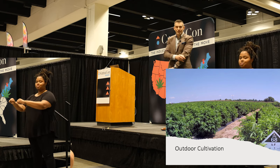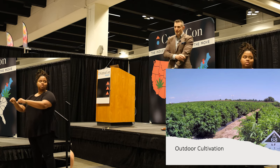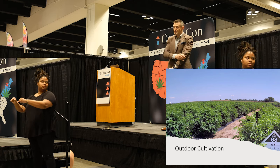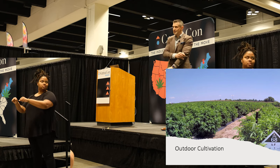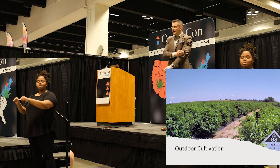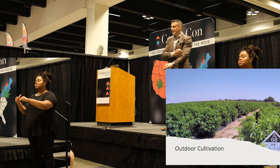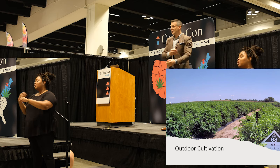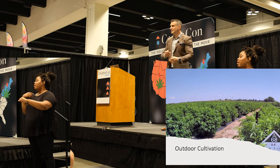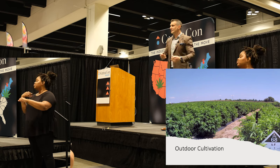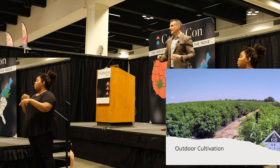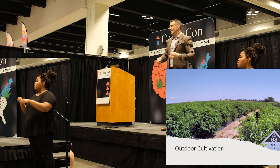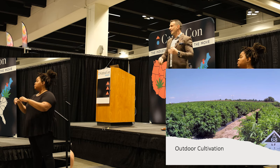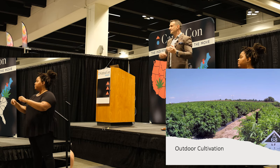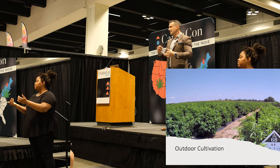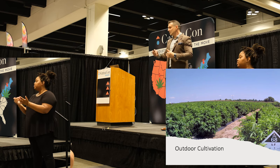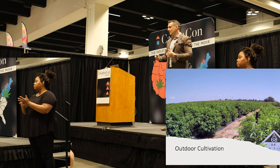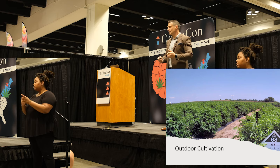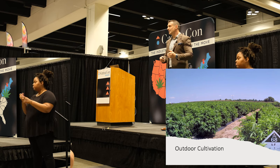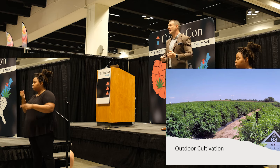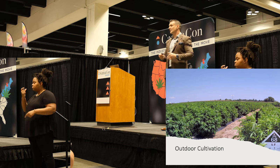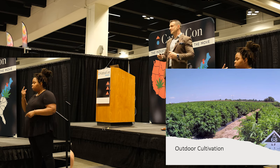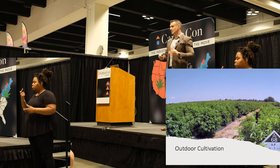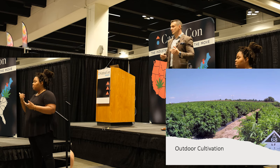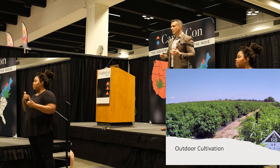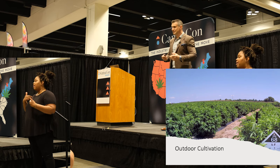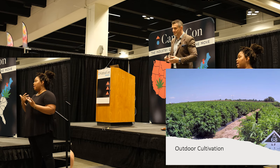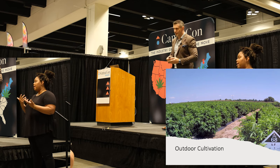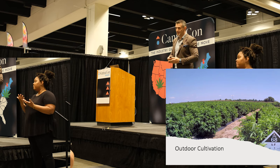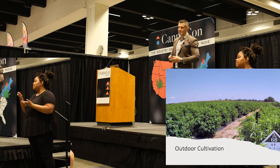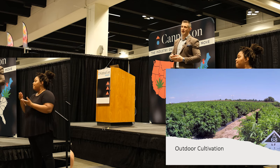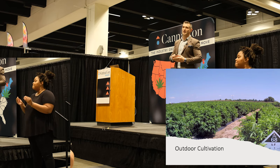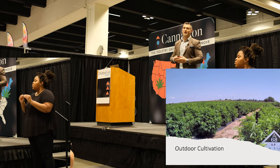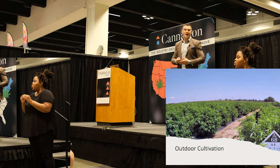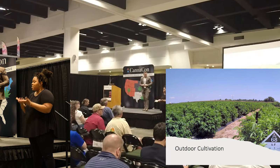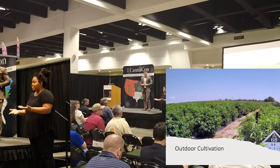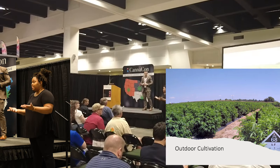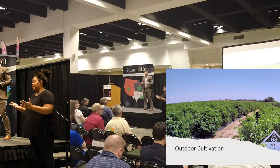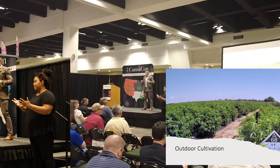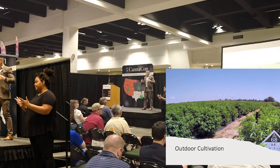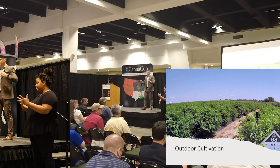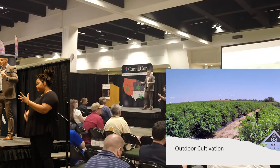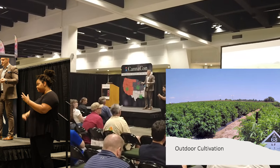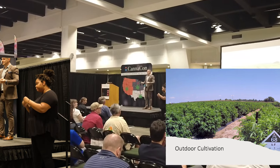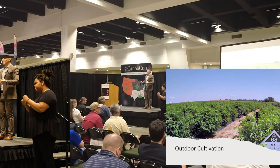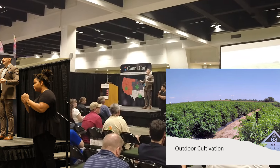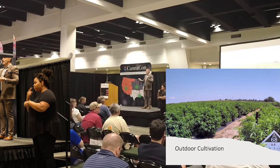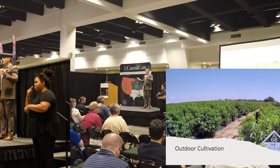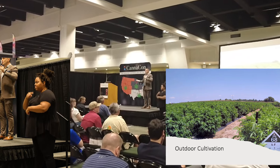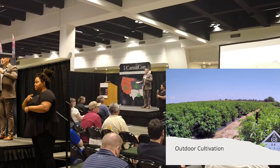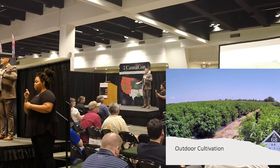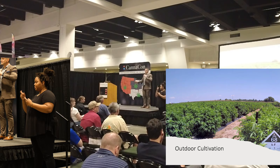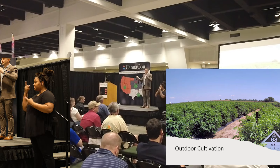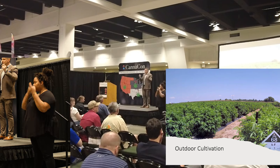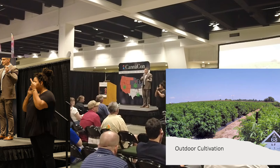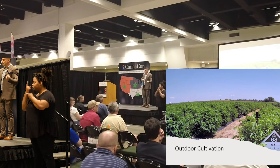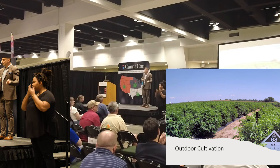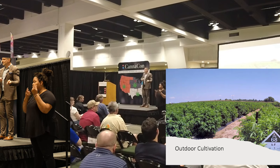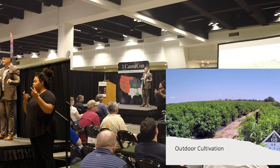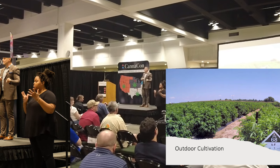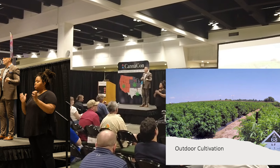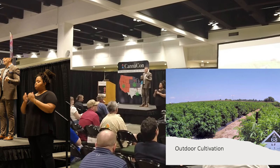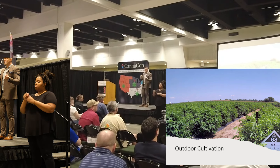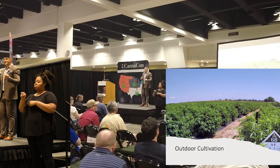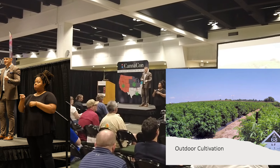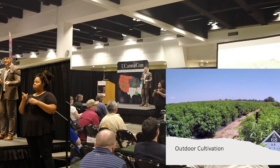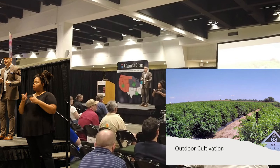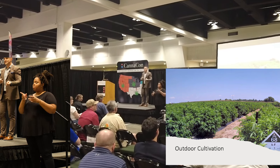Outdoor cultivation, again, has to come with a few caveats here when we're considering this, right? And when I speak to folks, I go back to the first two